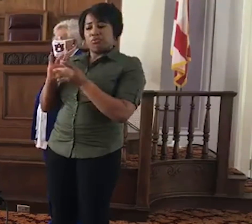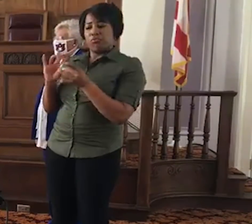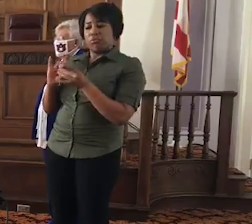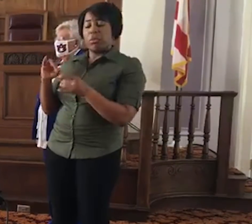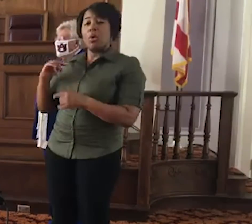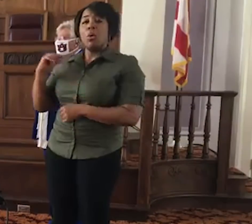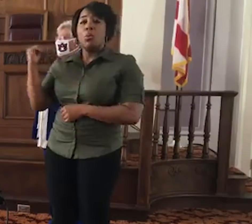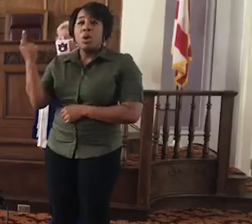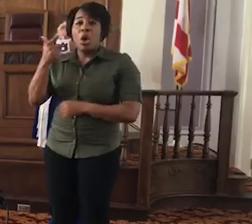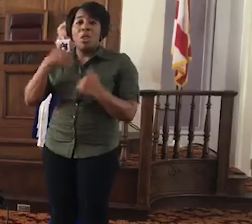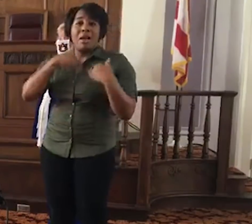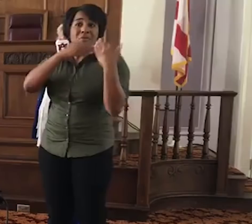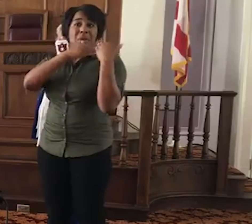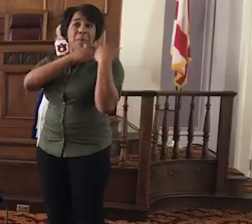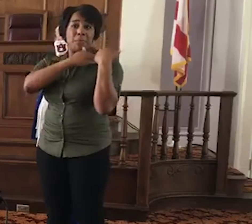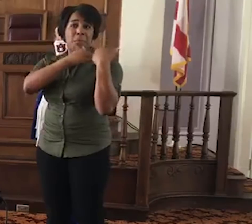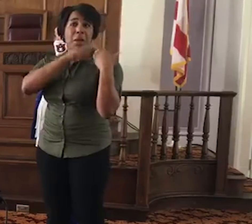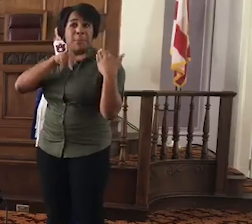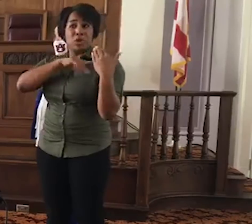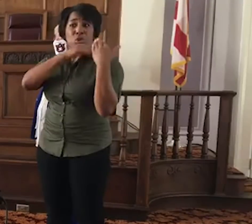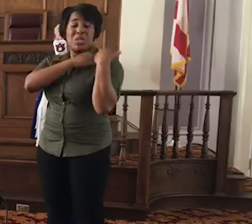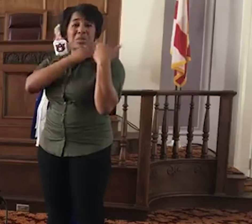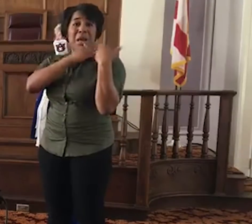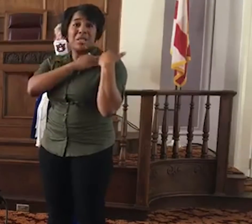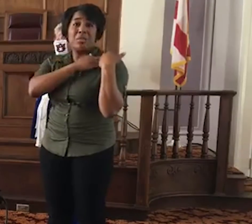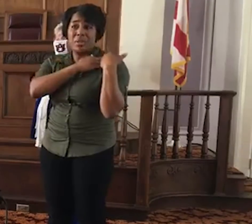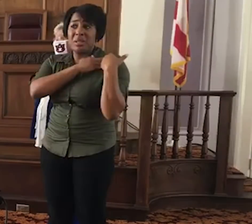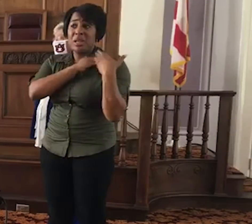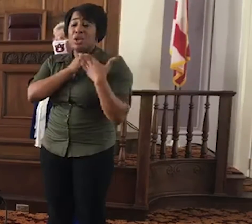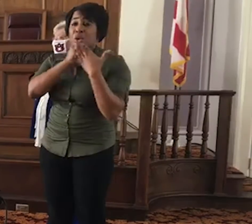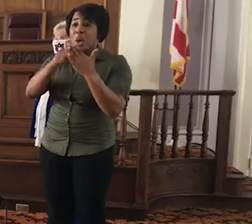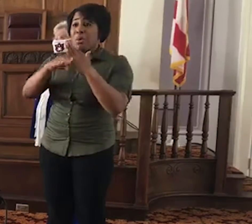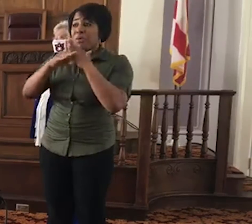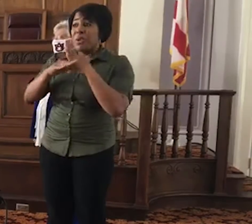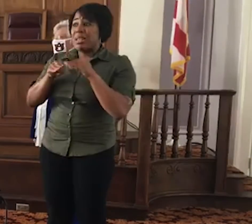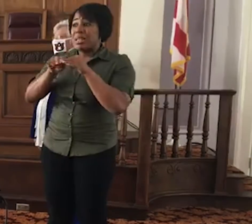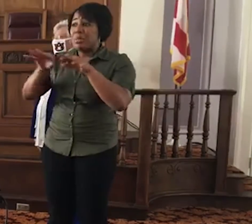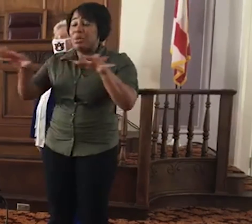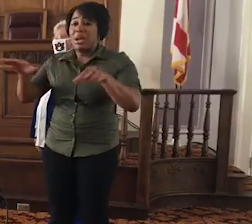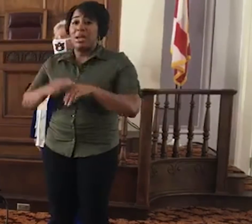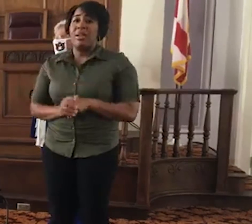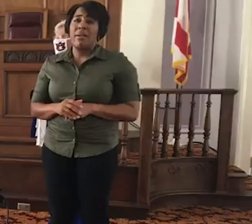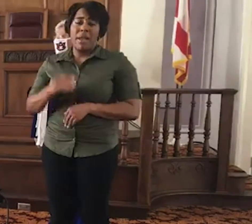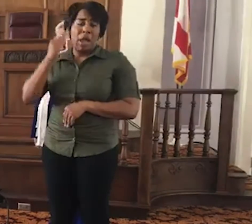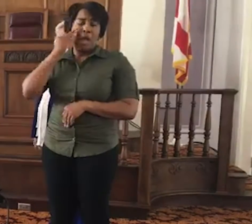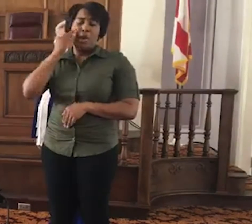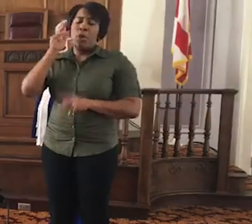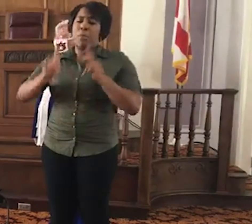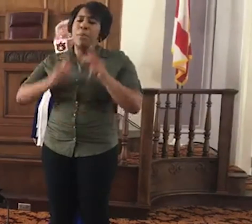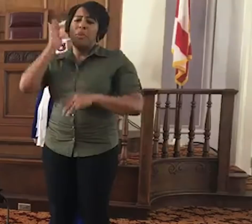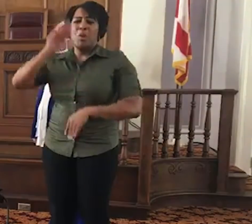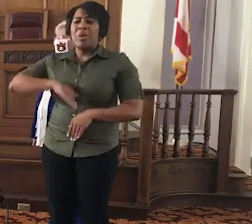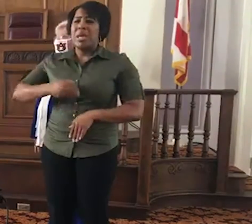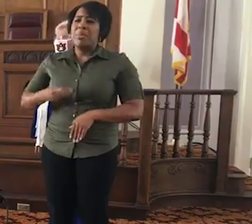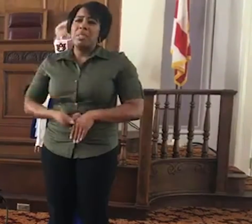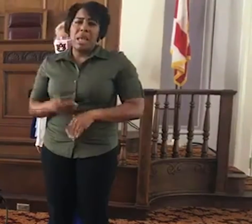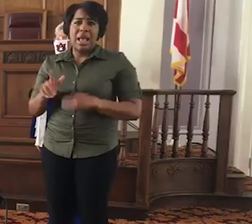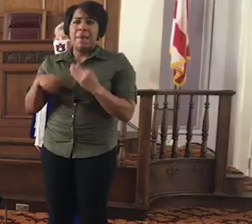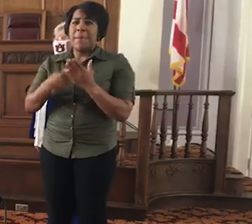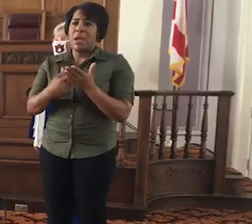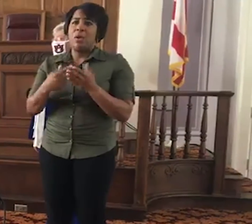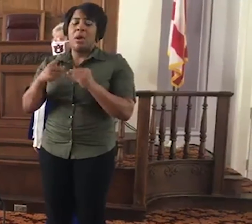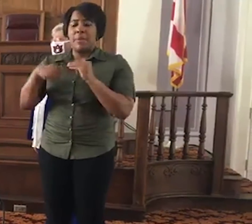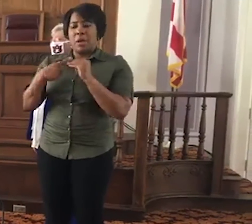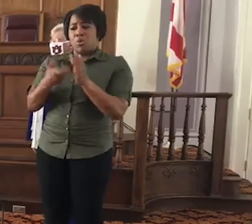personal responsibility to do this. People certainly will be upset about being told to do anything, but this